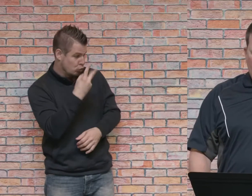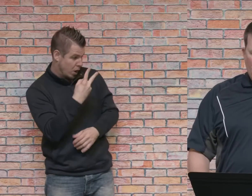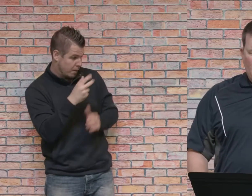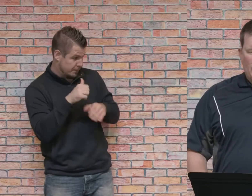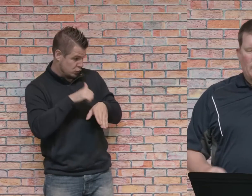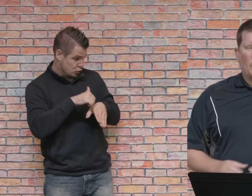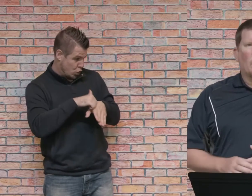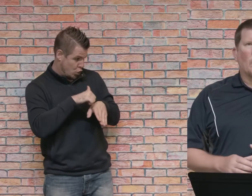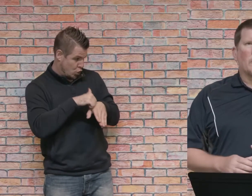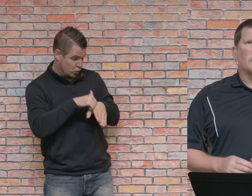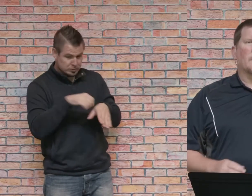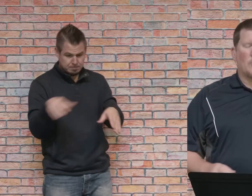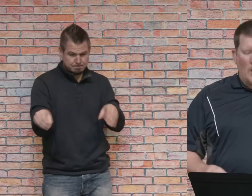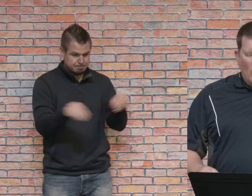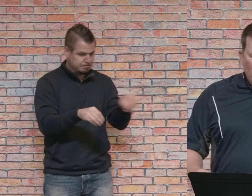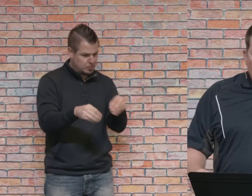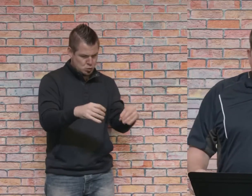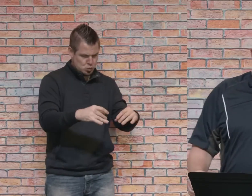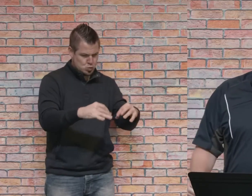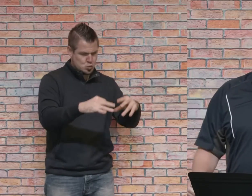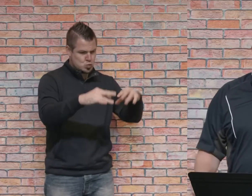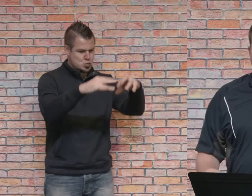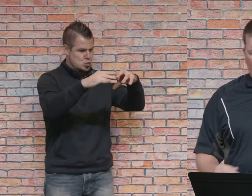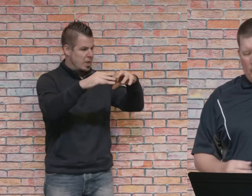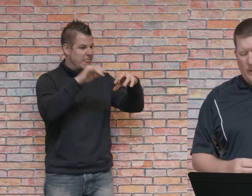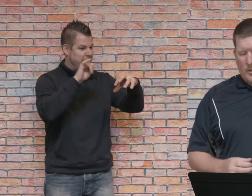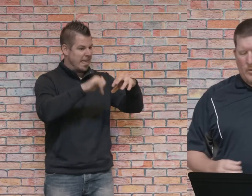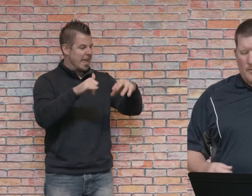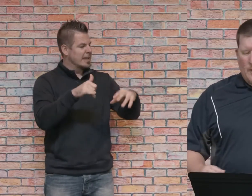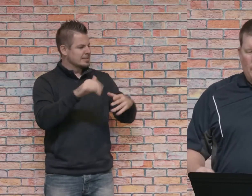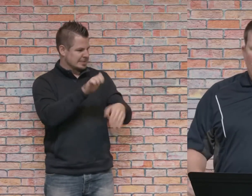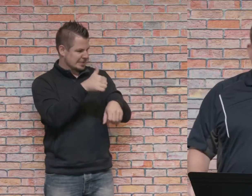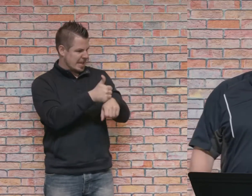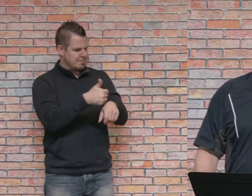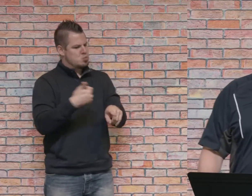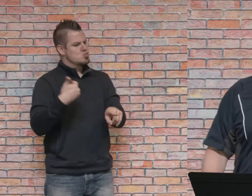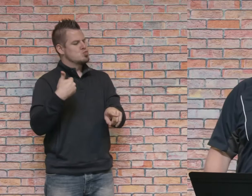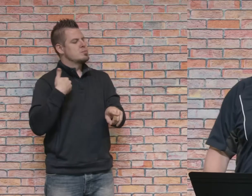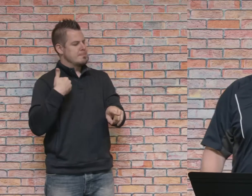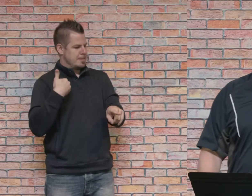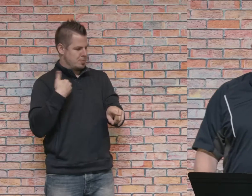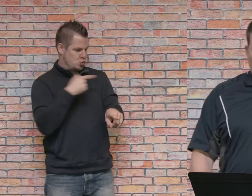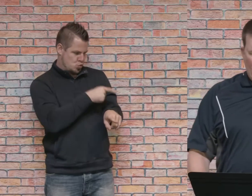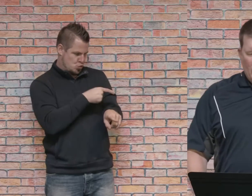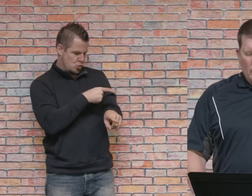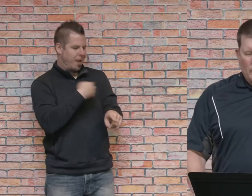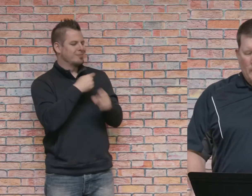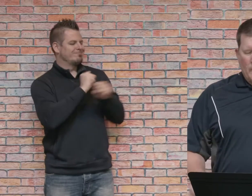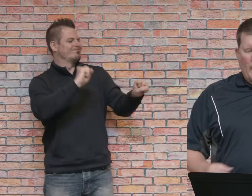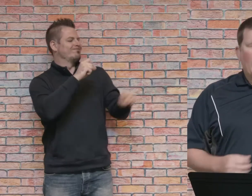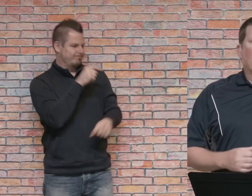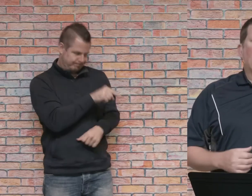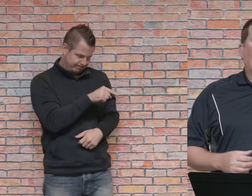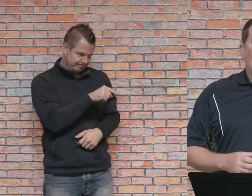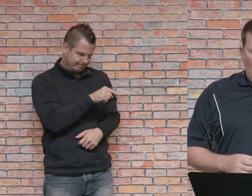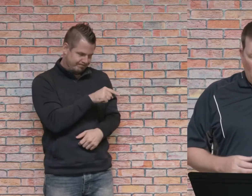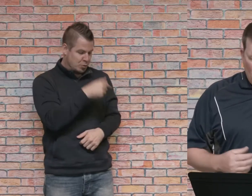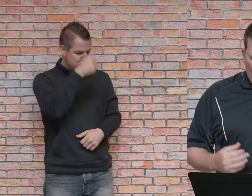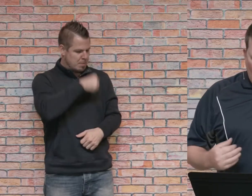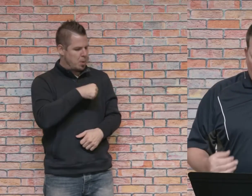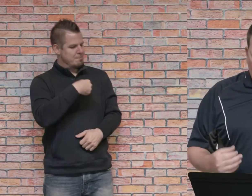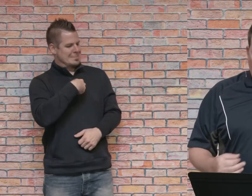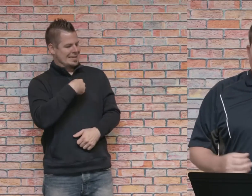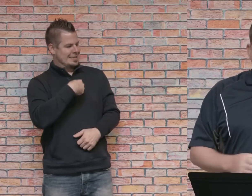you to place them as a memorial to remember my faithfulness, to remember that I delivered you, to remember that I'm a God